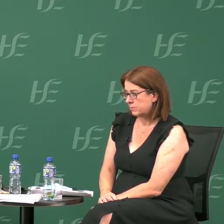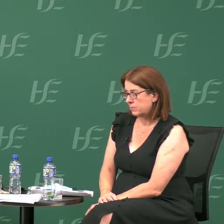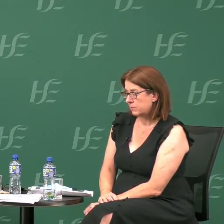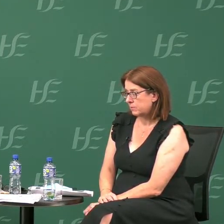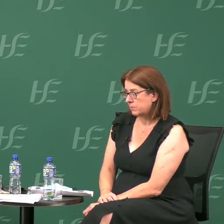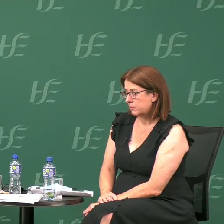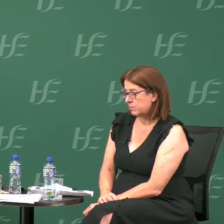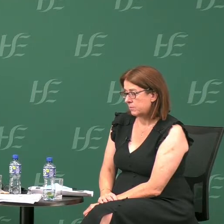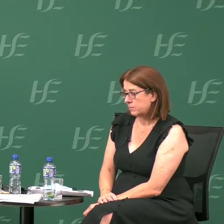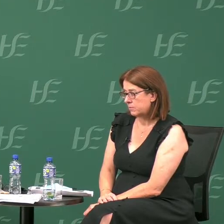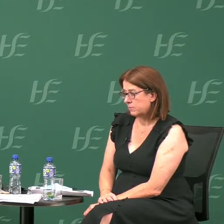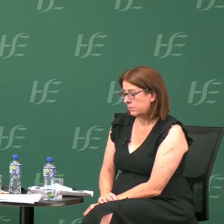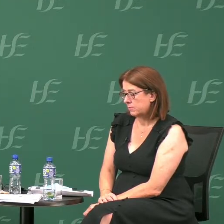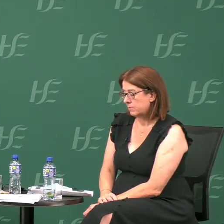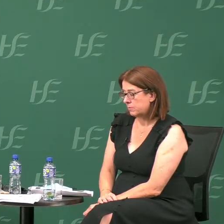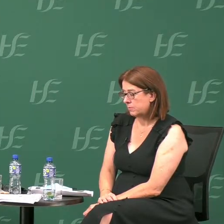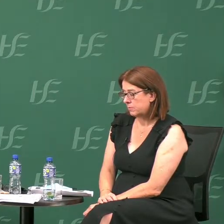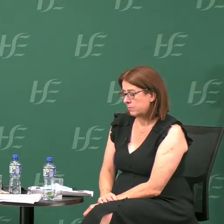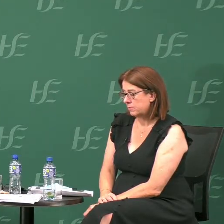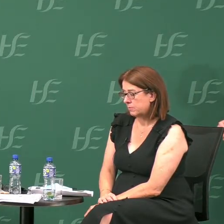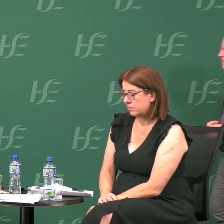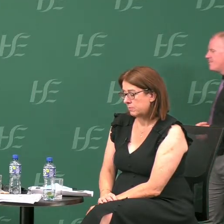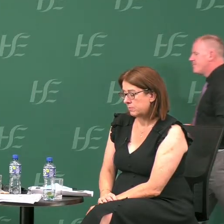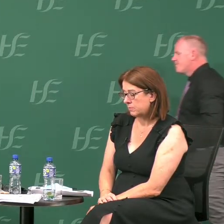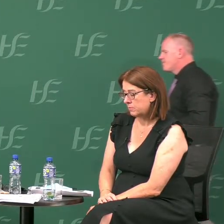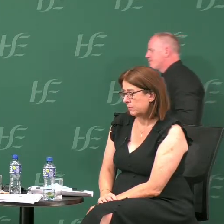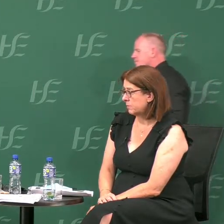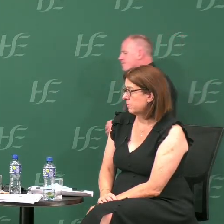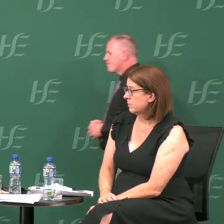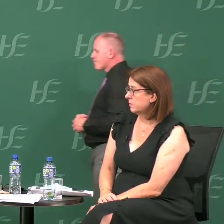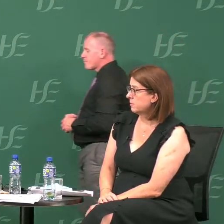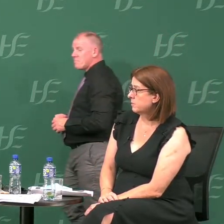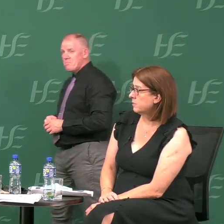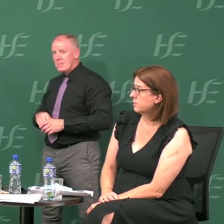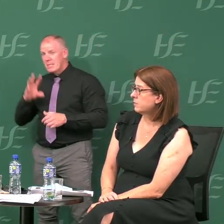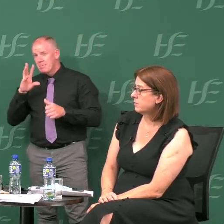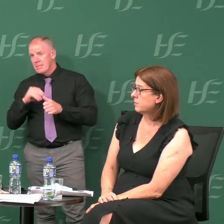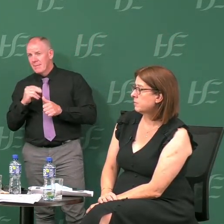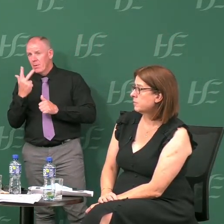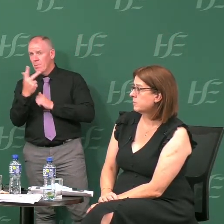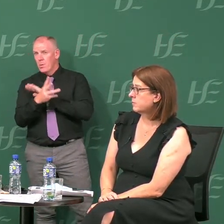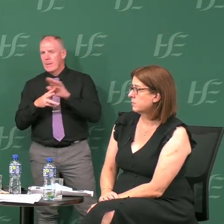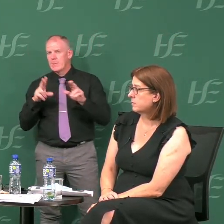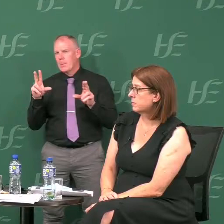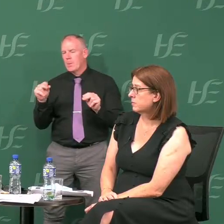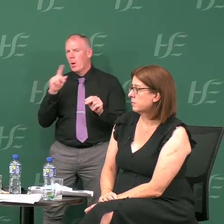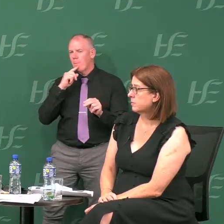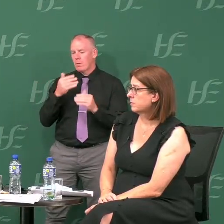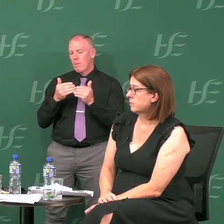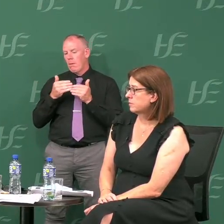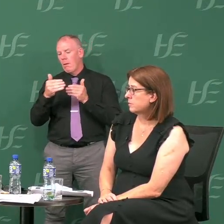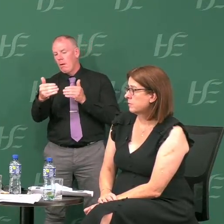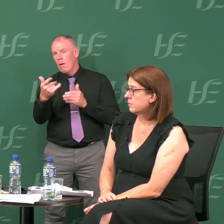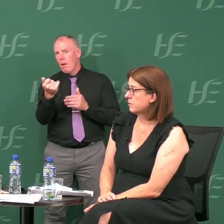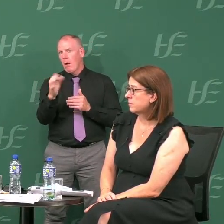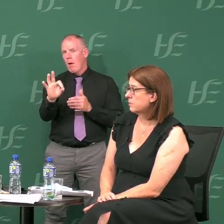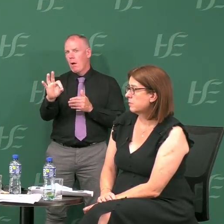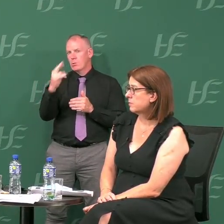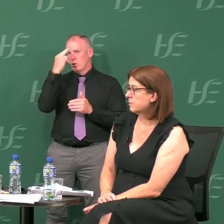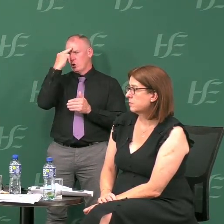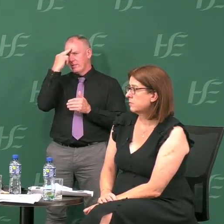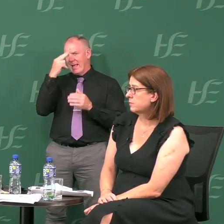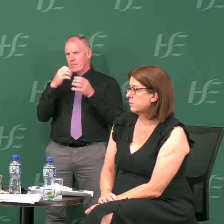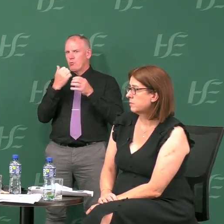3 weeks? Yeah, not specifically 3 weeks, but I think throughout August we will get a much better understanding of pattern